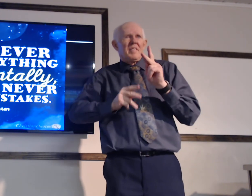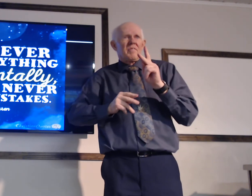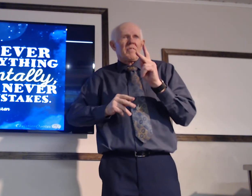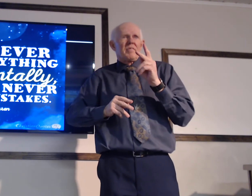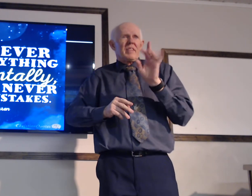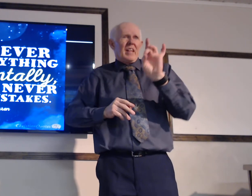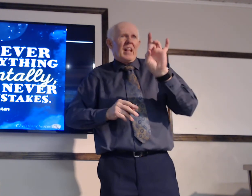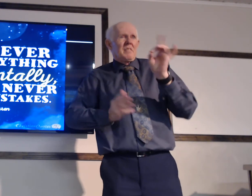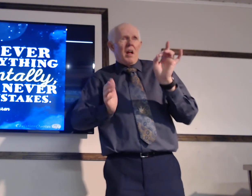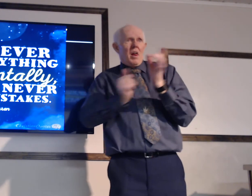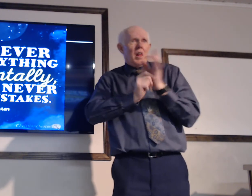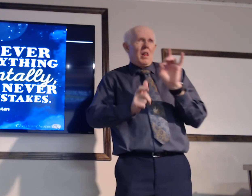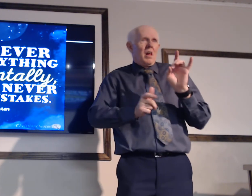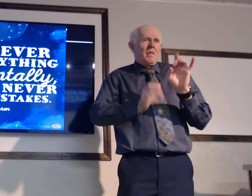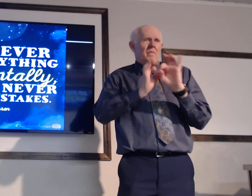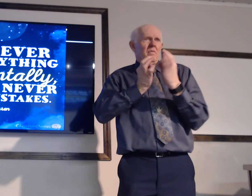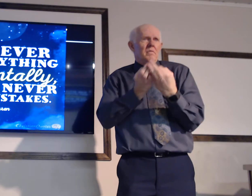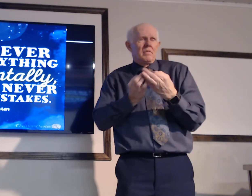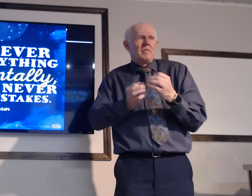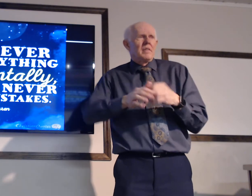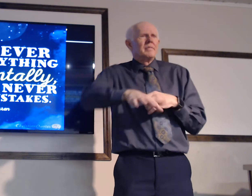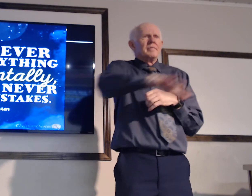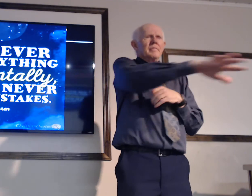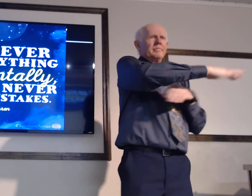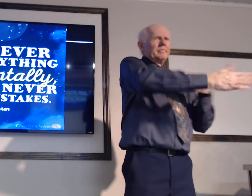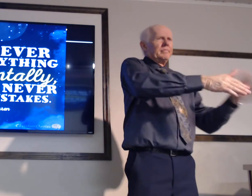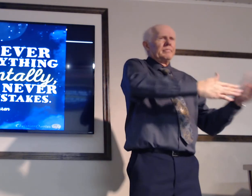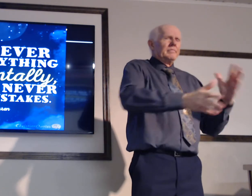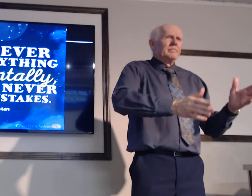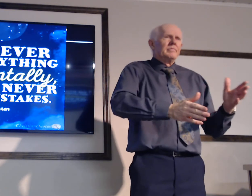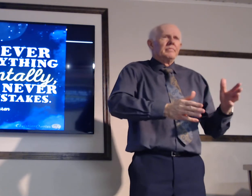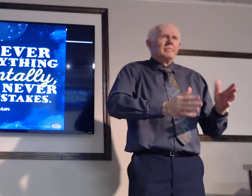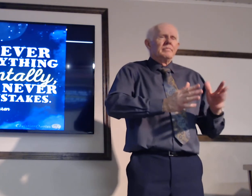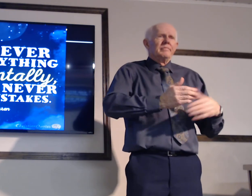animals inside. And his family, there were only eight.